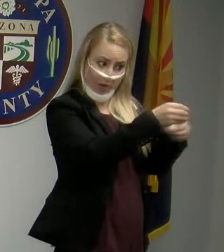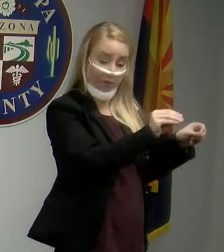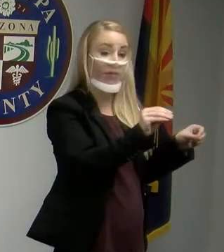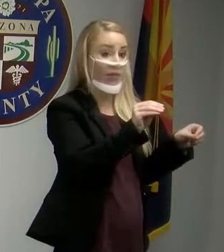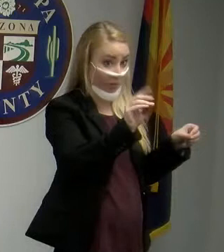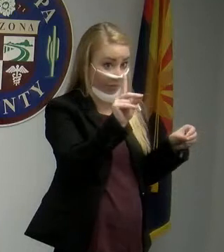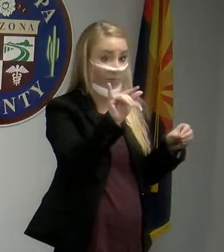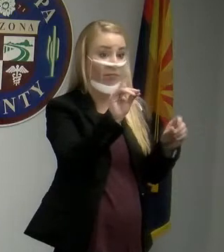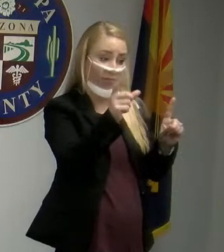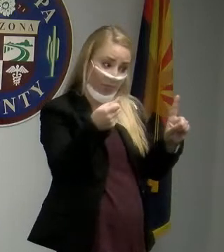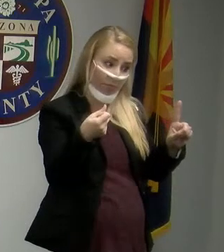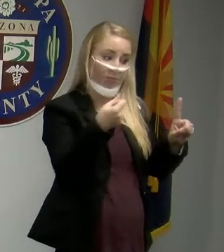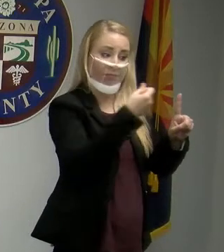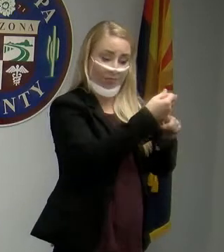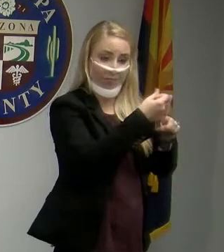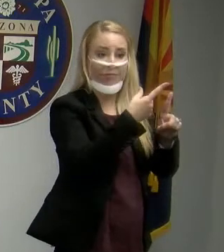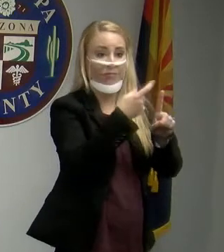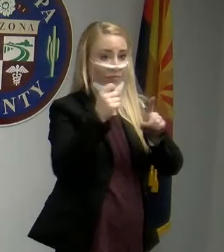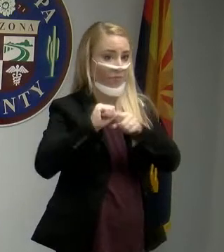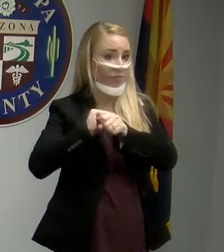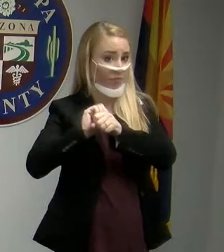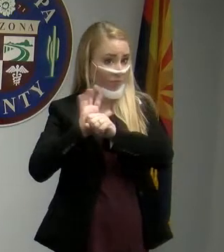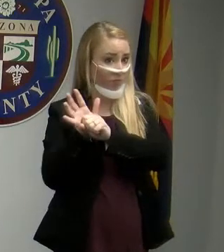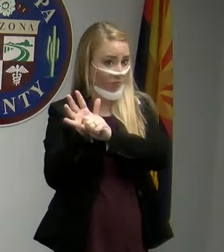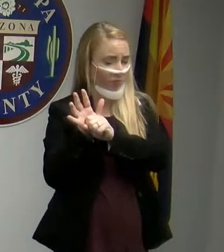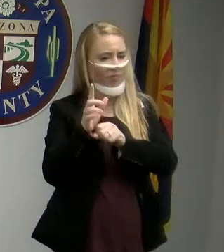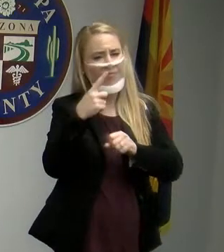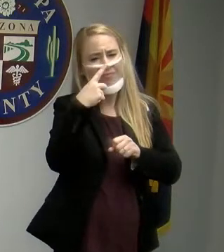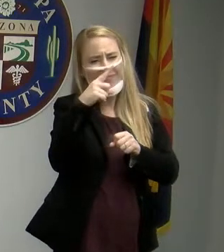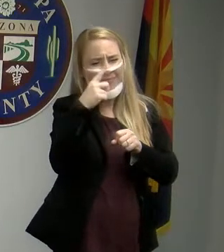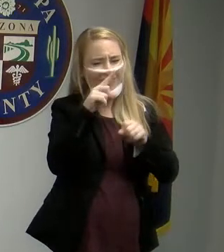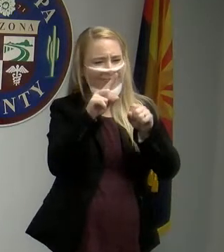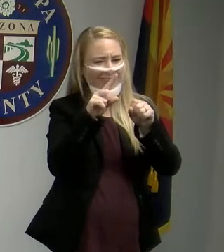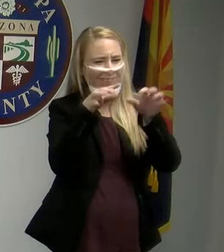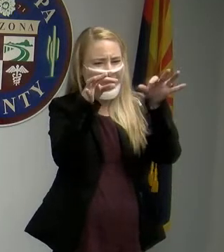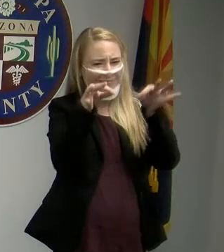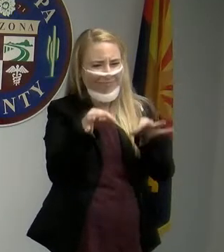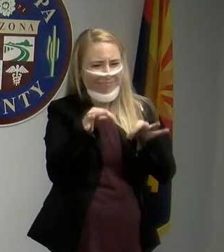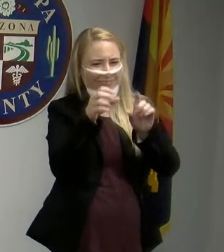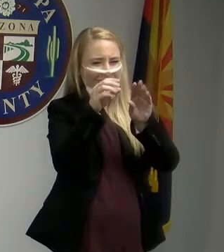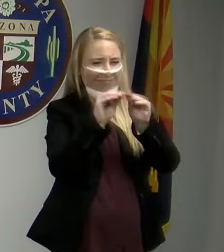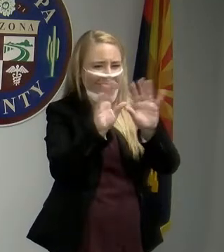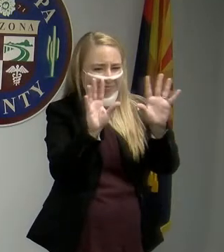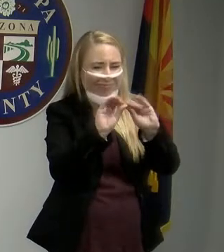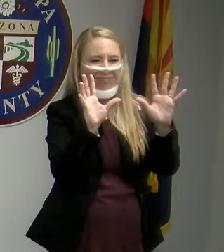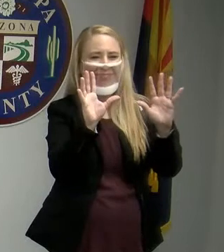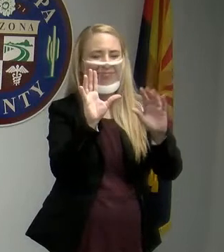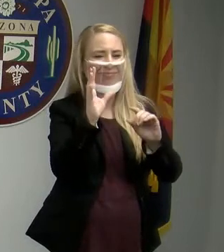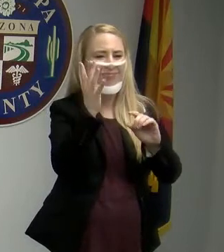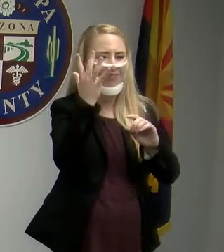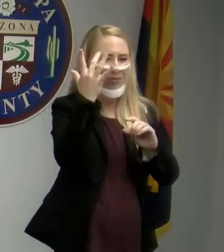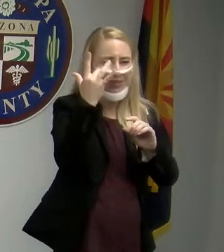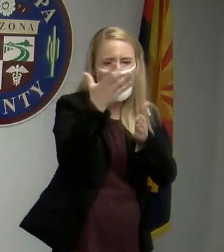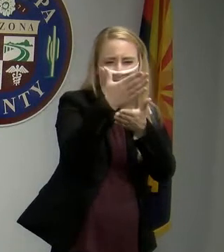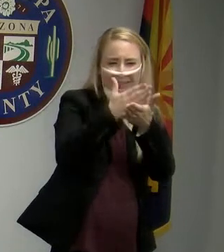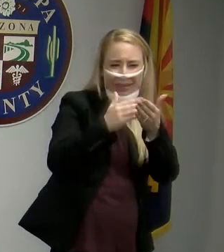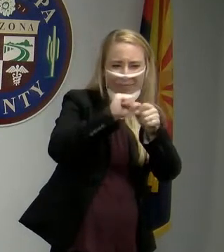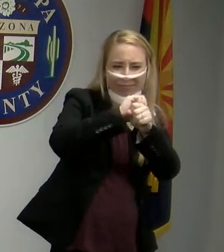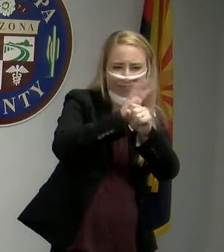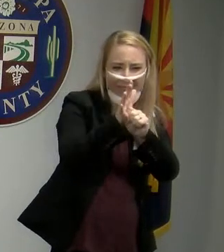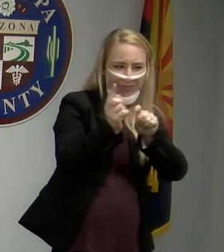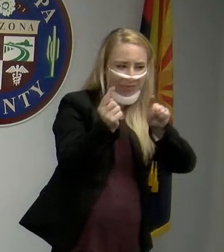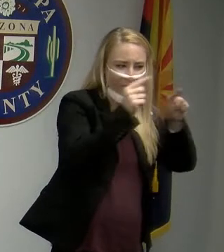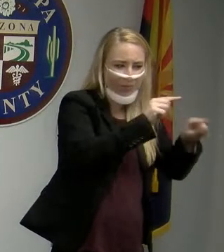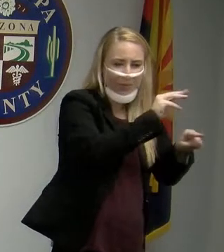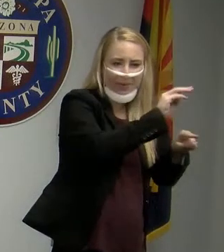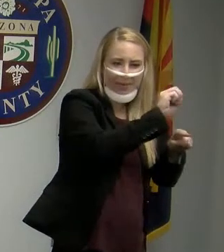impacted by the overall effects of COVID-19. Can you clarify what are those overarching impacts that are making